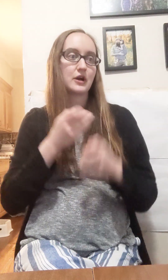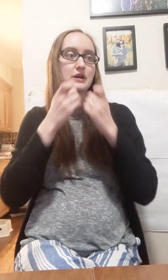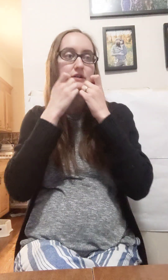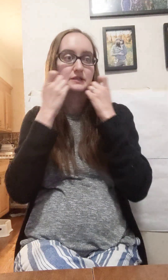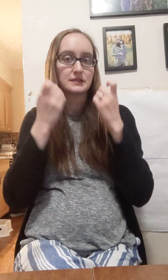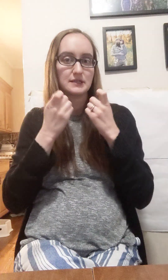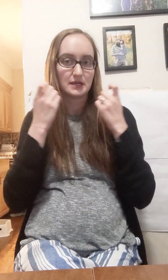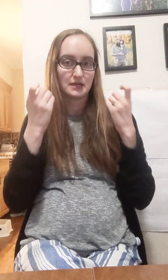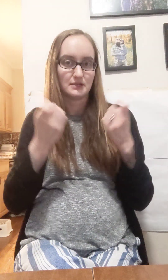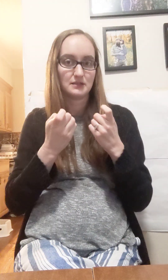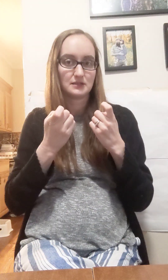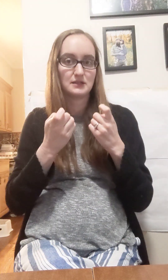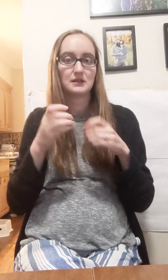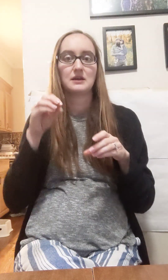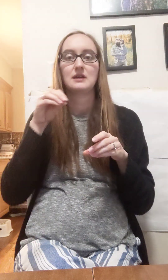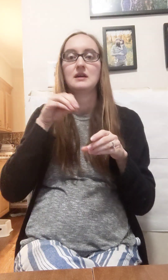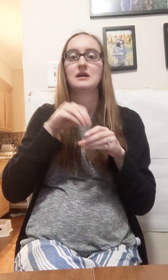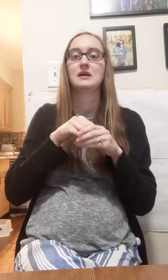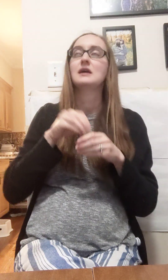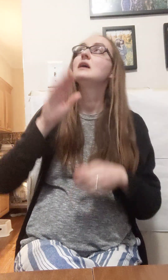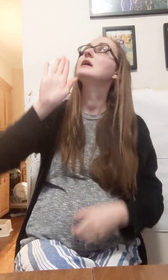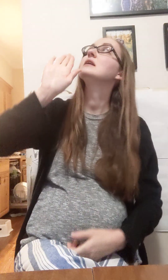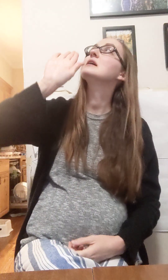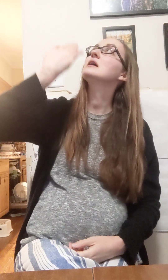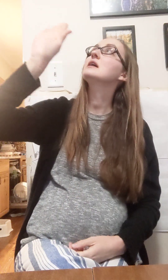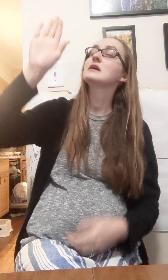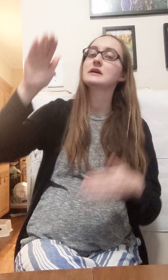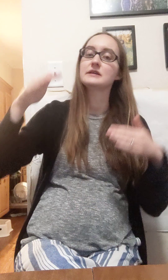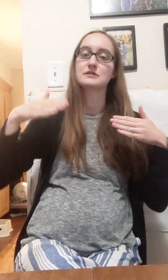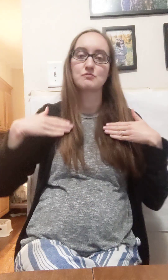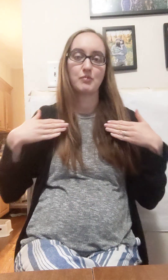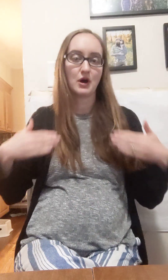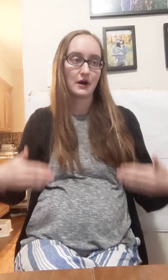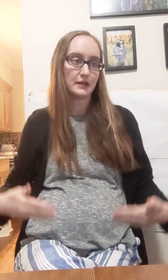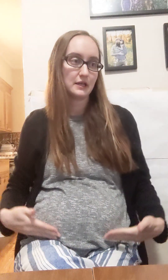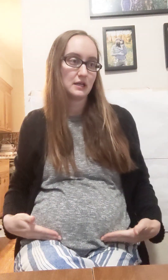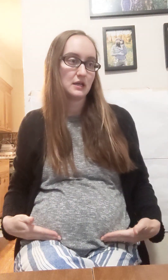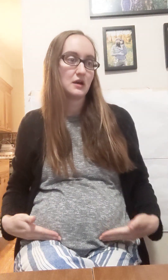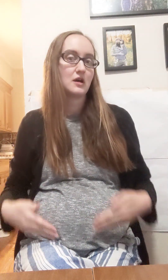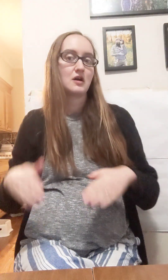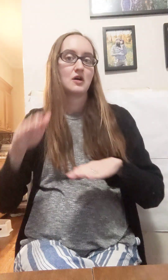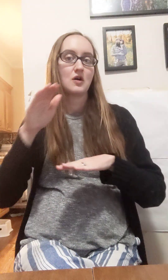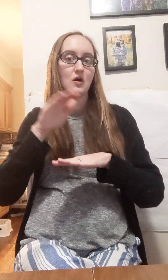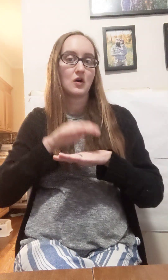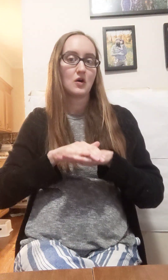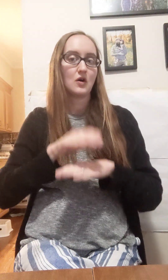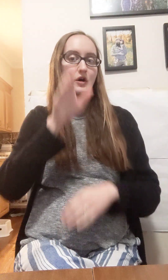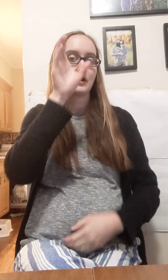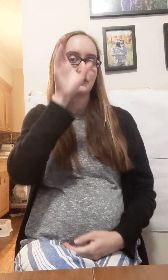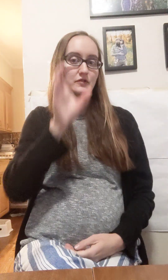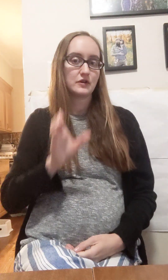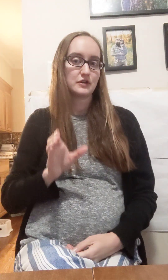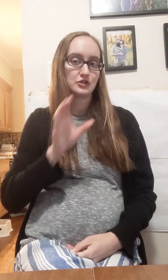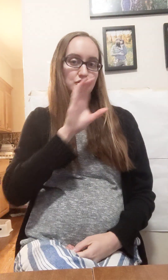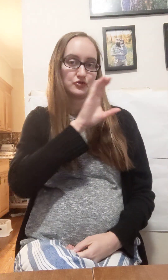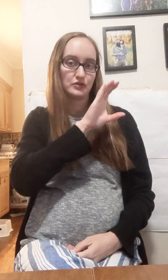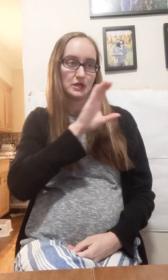our sins in his body on the